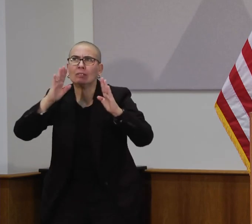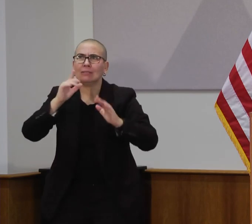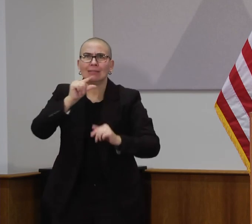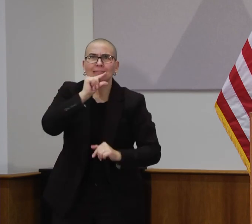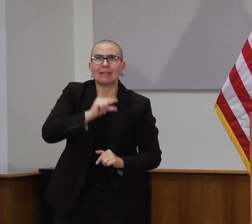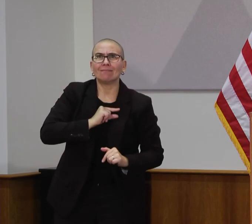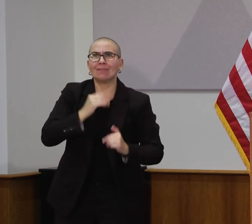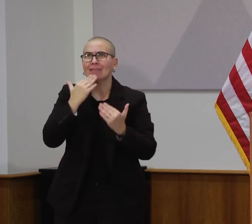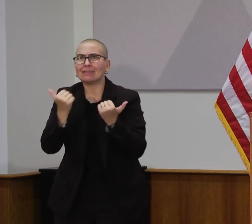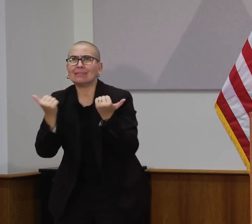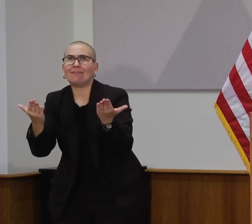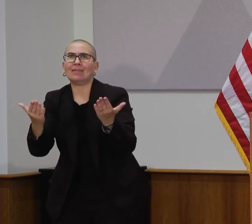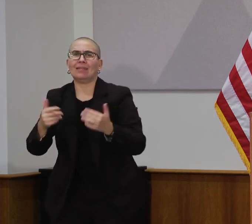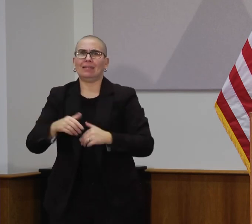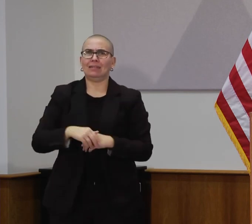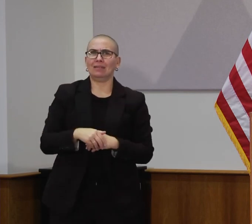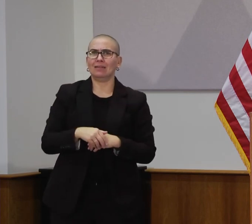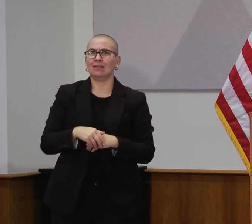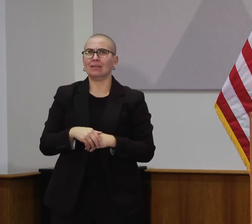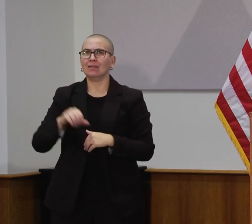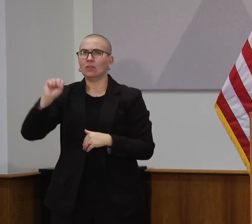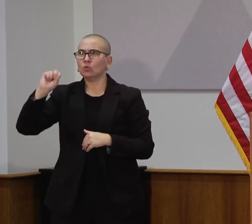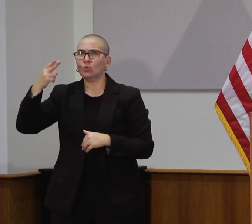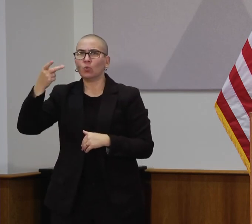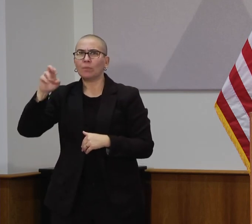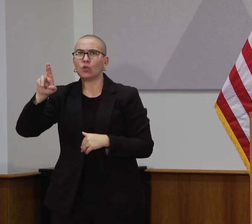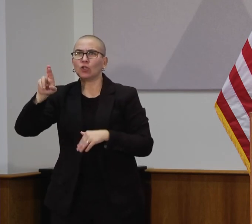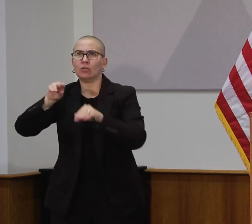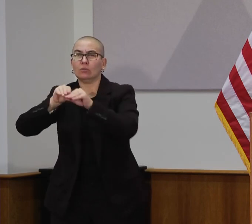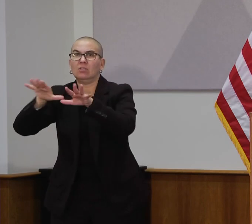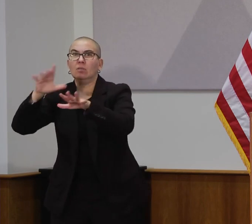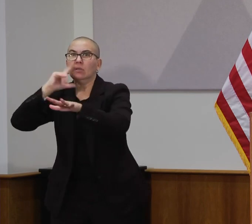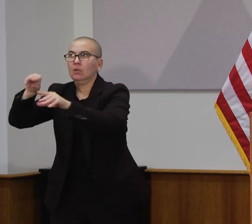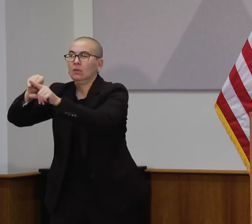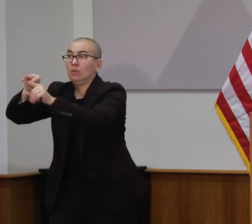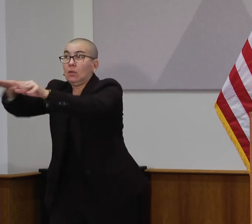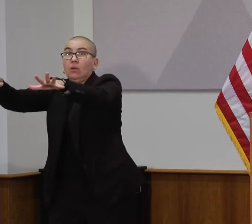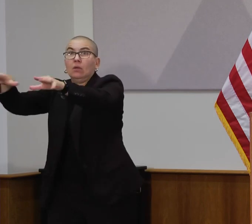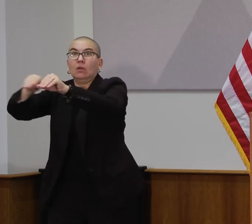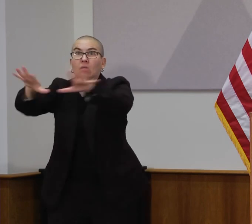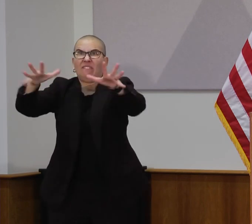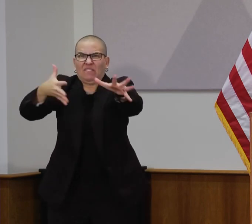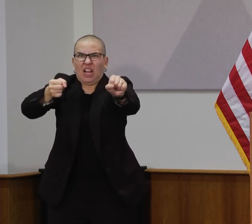massive amount of super spreader events happening all over our country at a time when we could ill afford it.